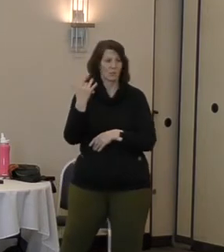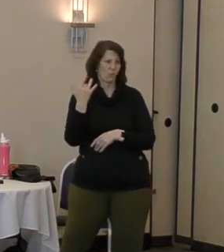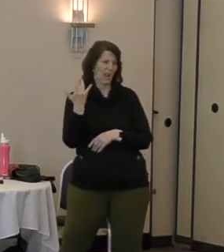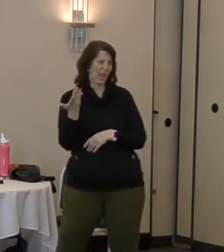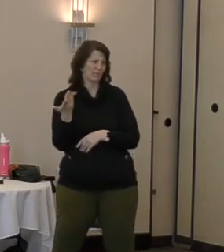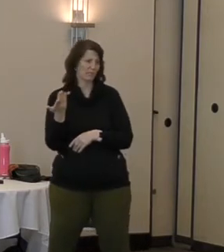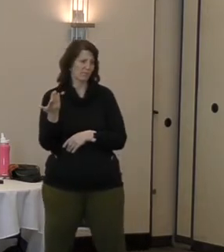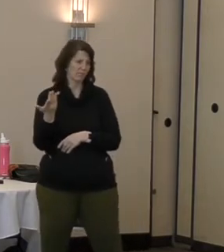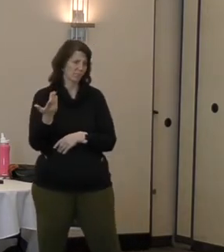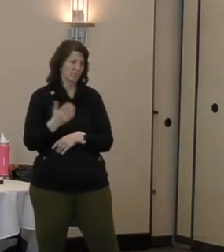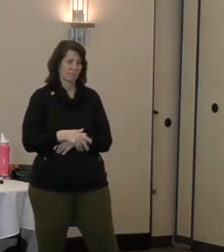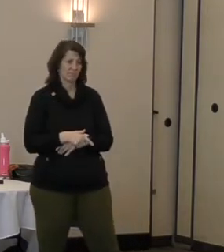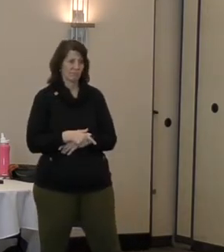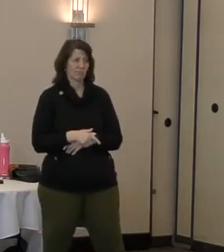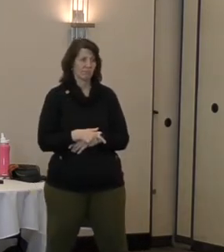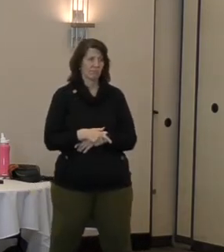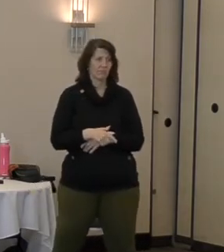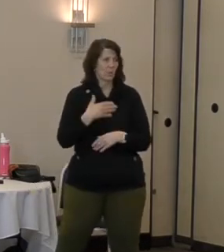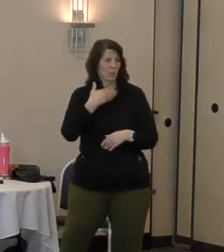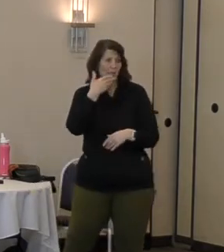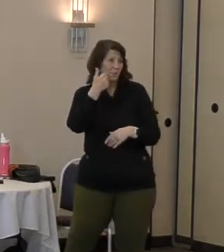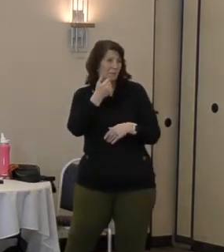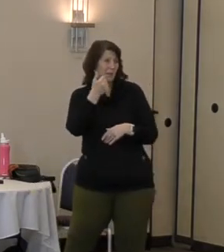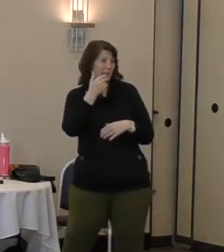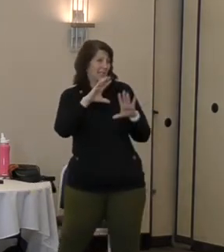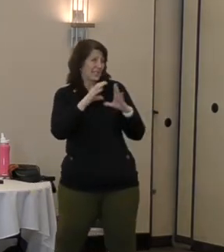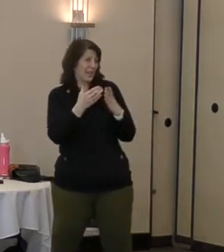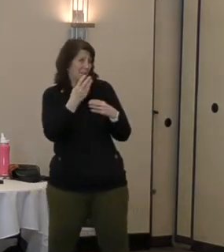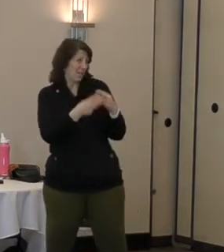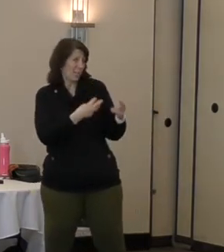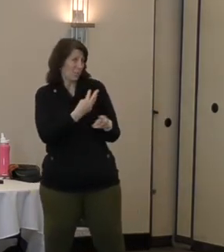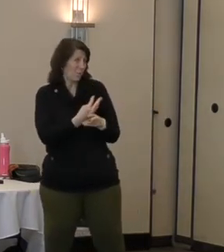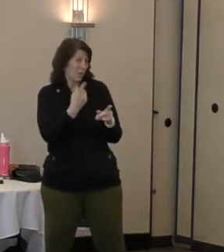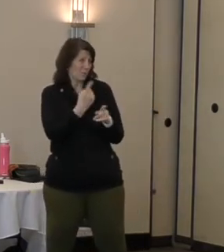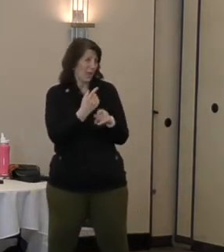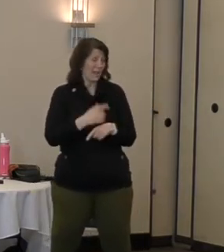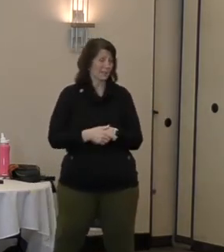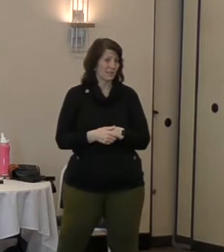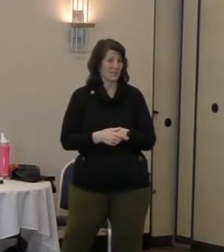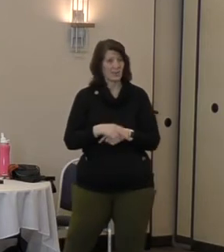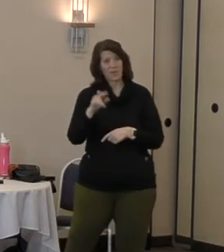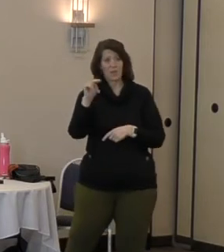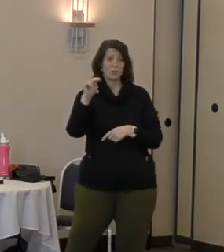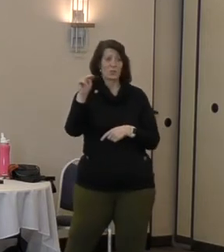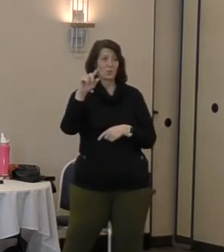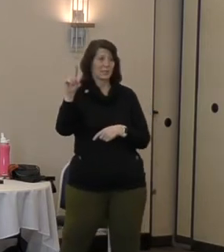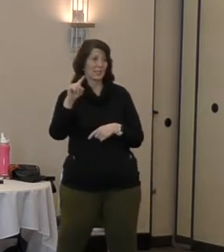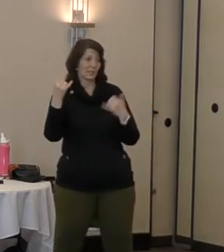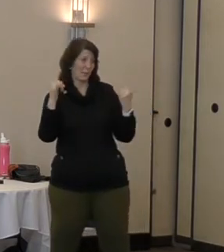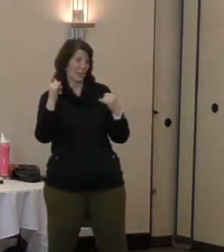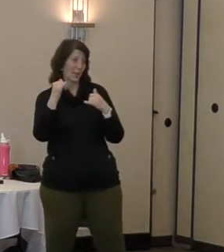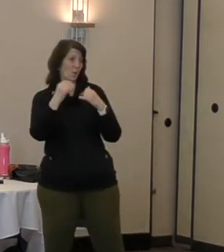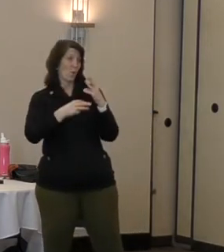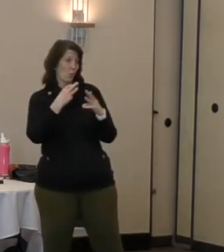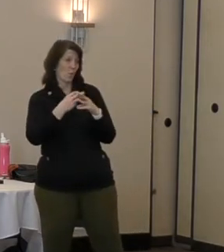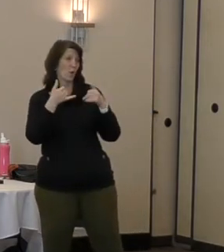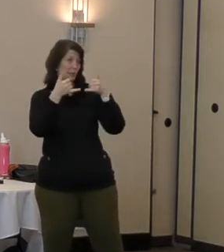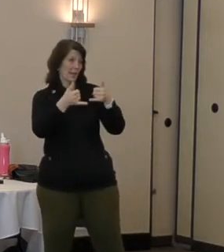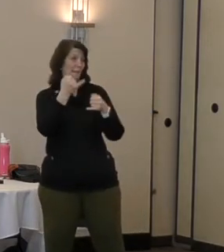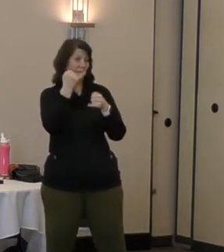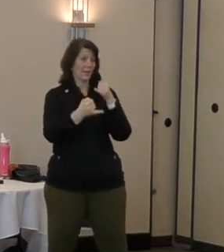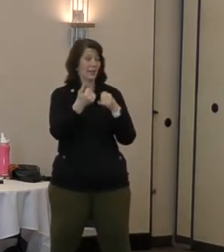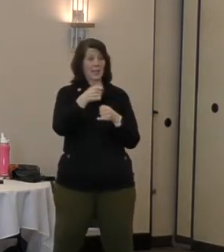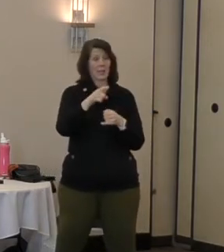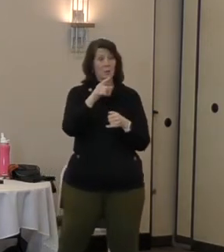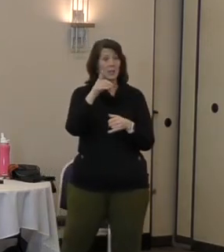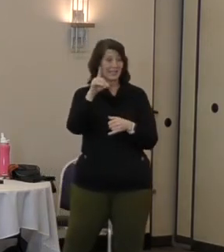why, you know, we have the best teams in the world, right? You know, New Zealand's playing in the World Cup final. Anybody who was in